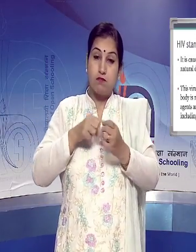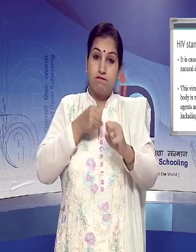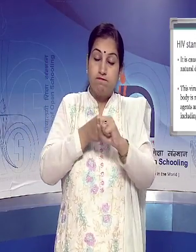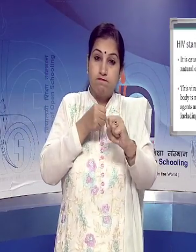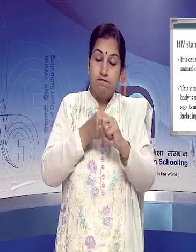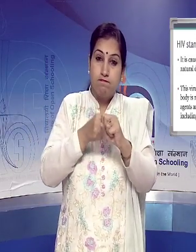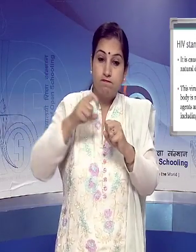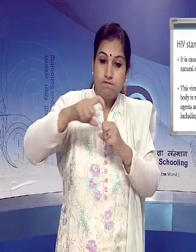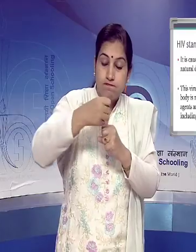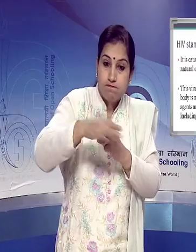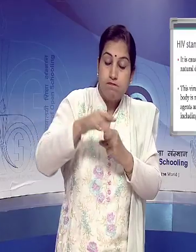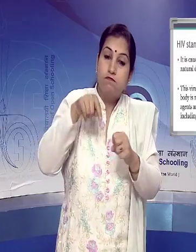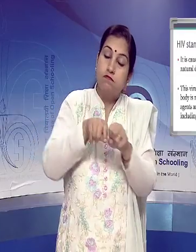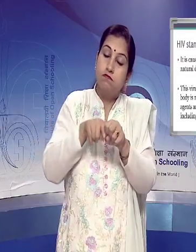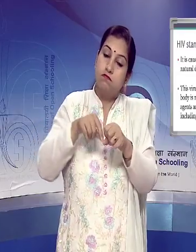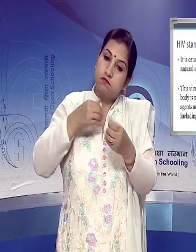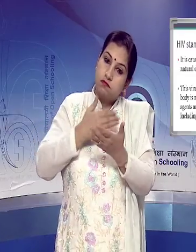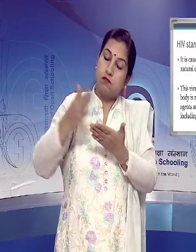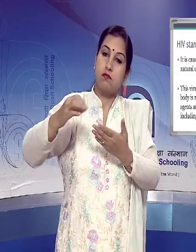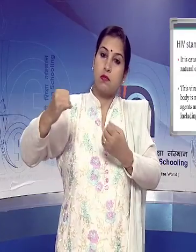system or immunity.